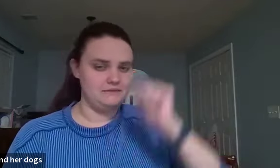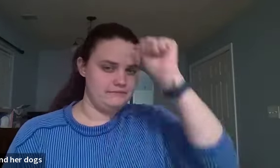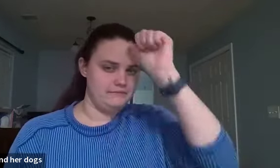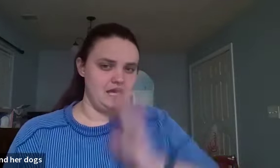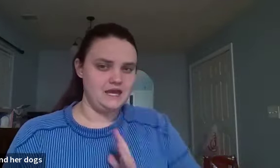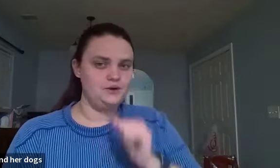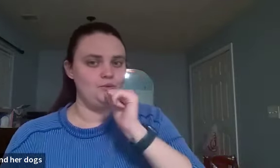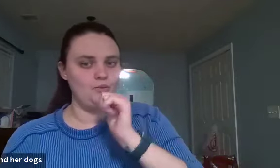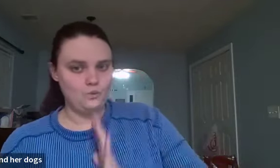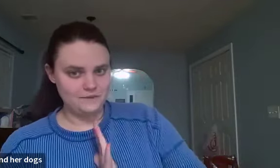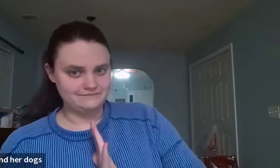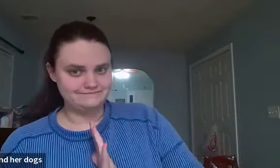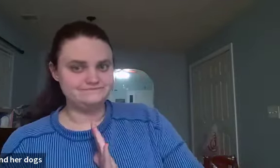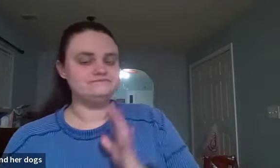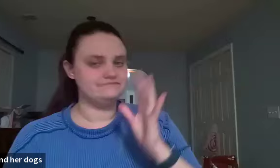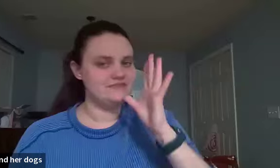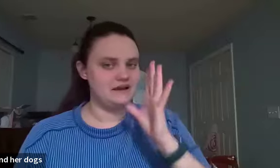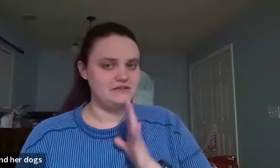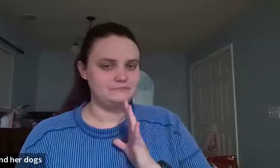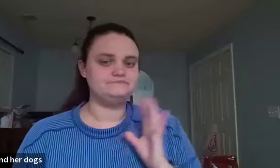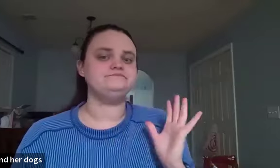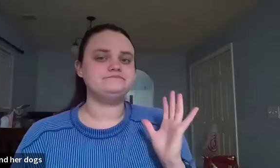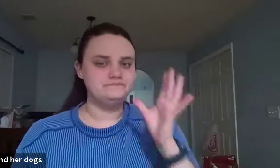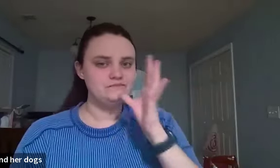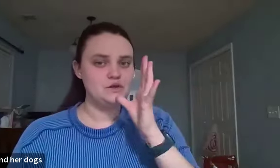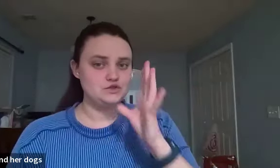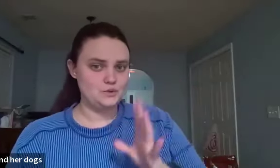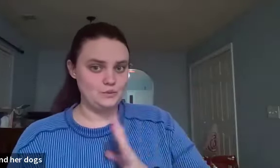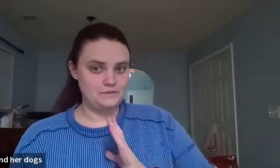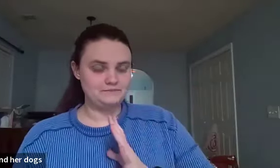woman, man, woman, that kind of thing. So woman.